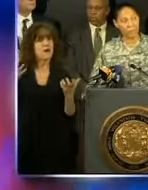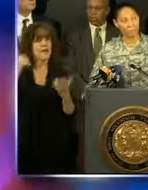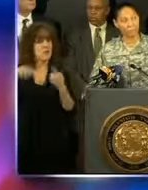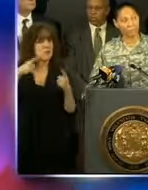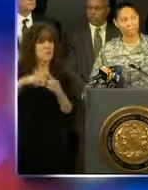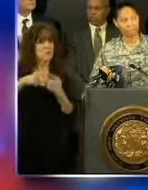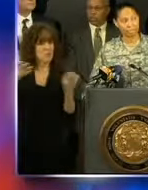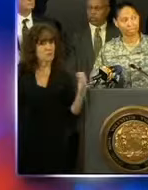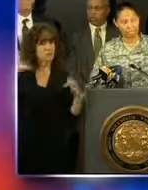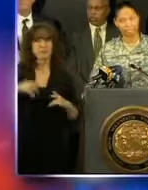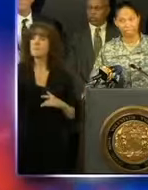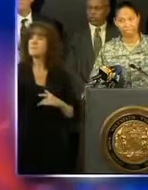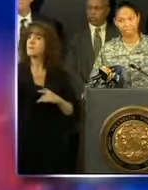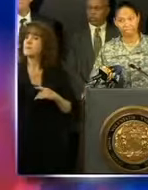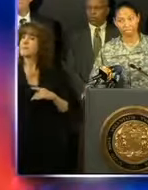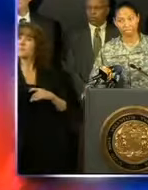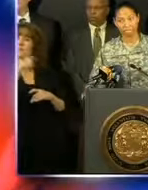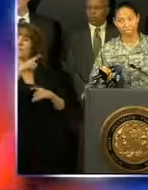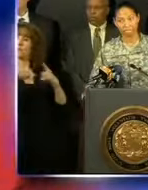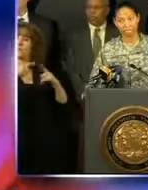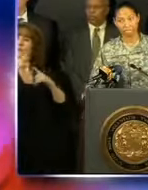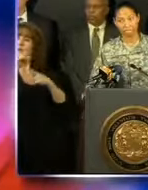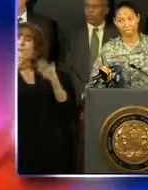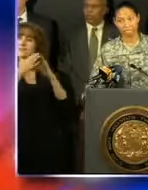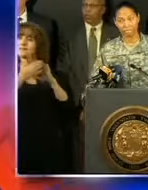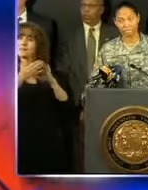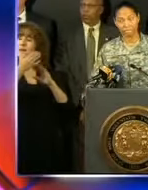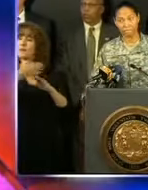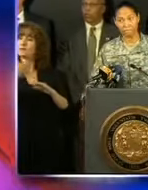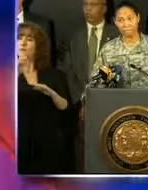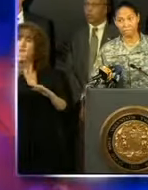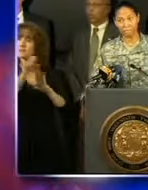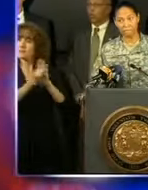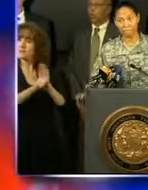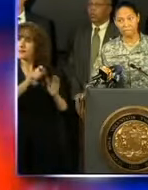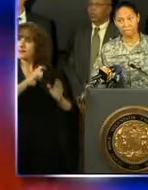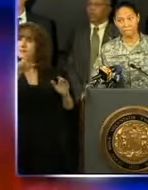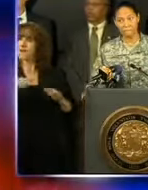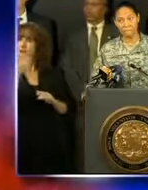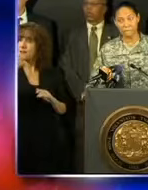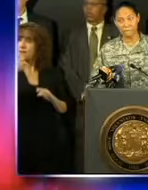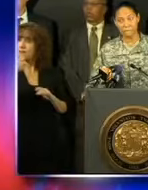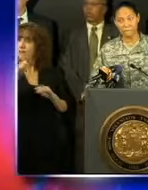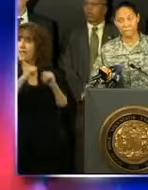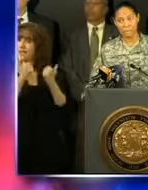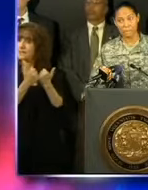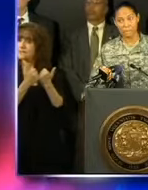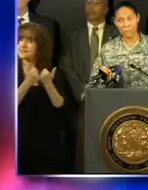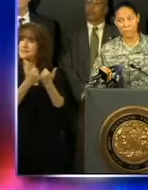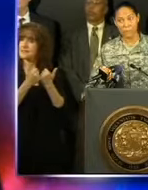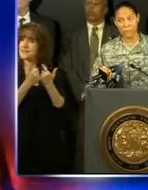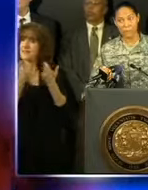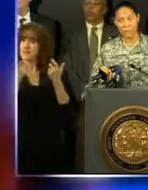in time. And when it comes to the city of Baltimore, Maryland State Police, and any other assisting agencies, self-resources, county squad